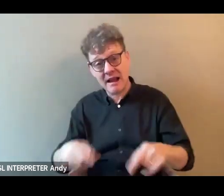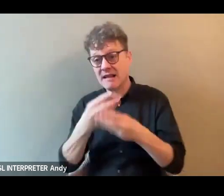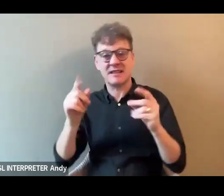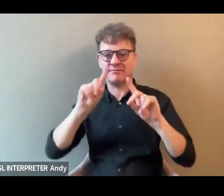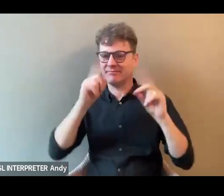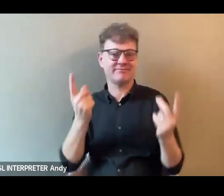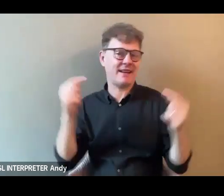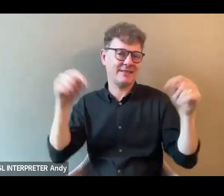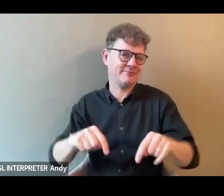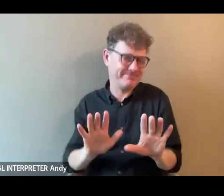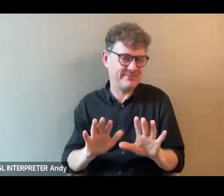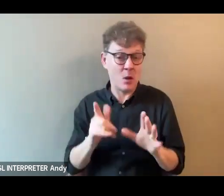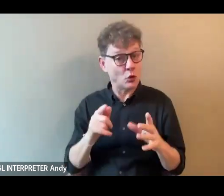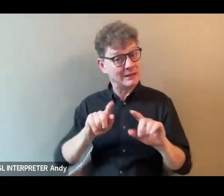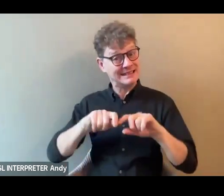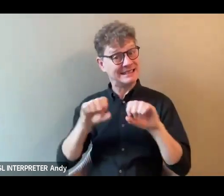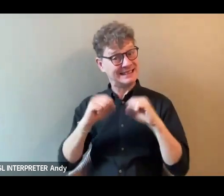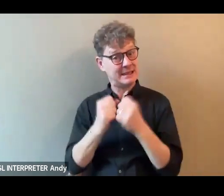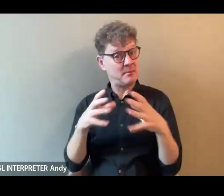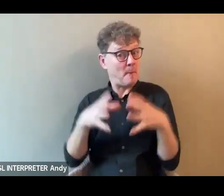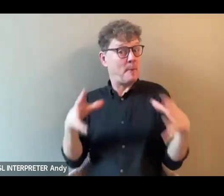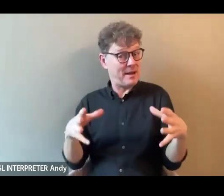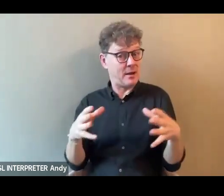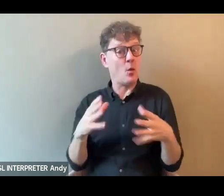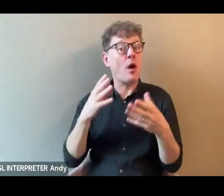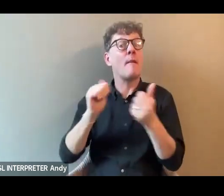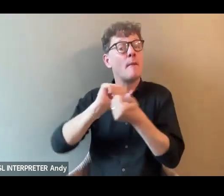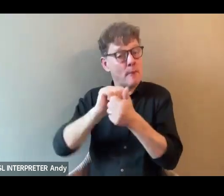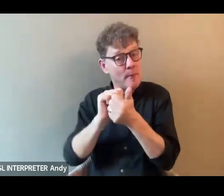team. And we've also got a number of partners,